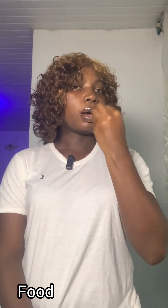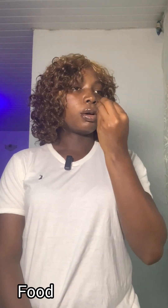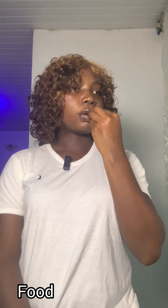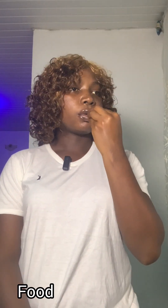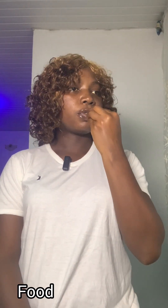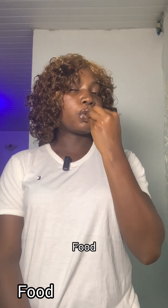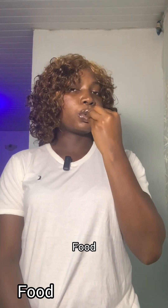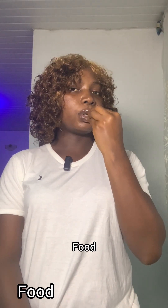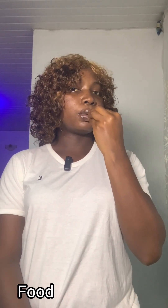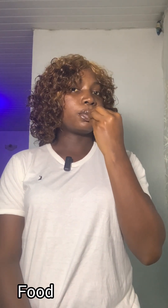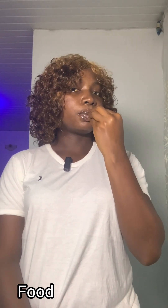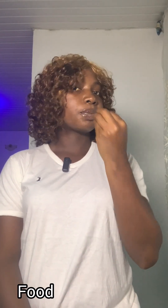Food.